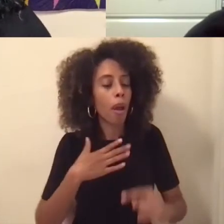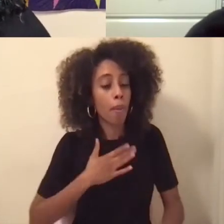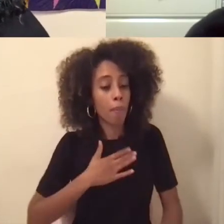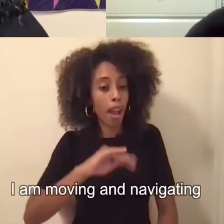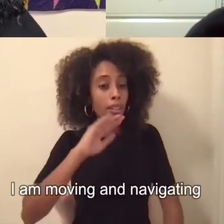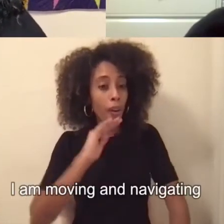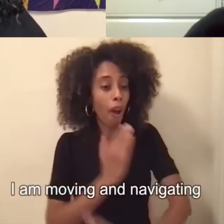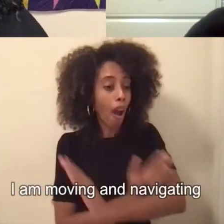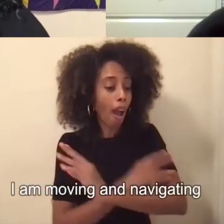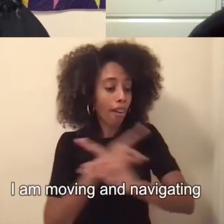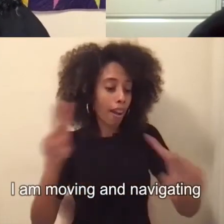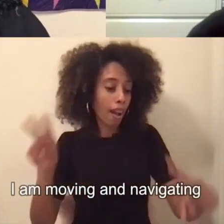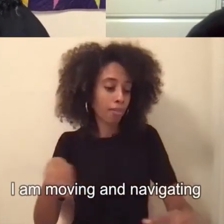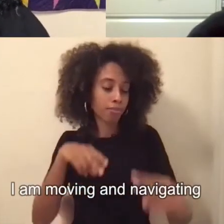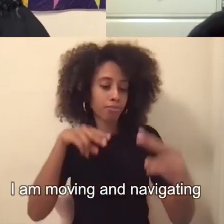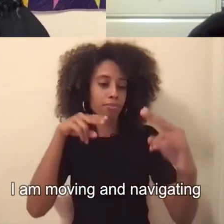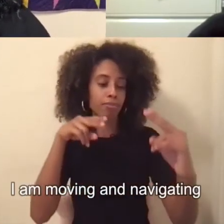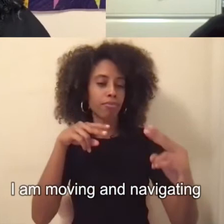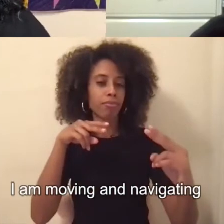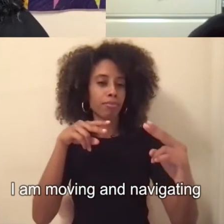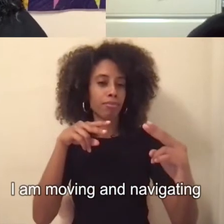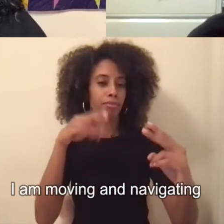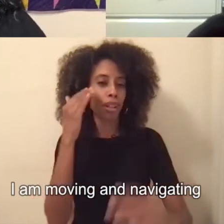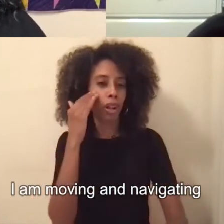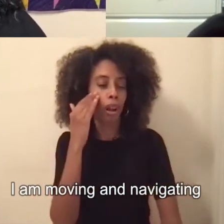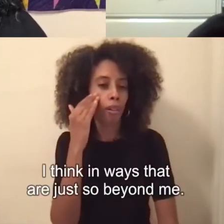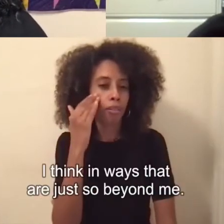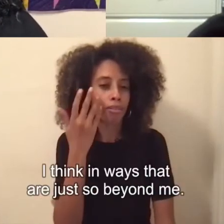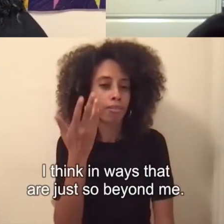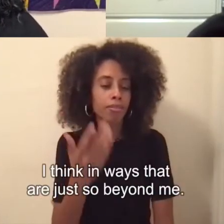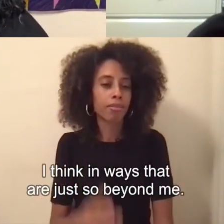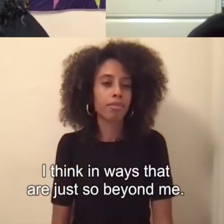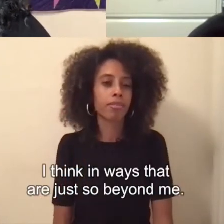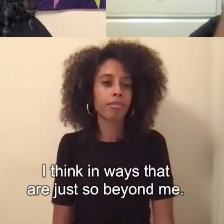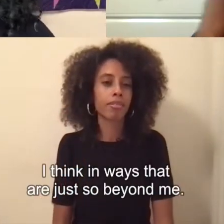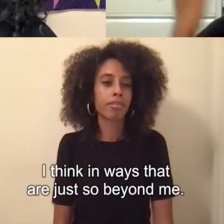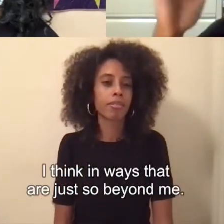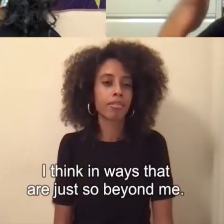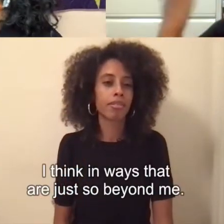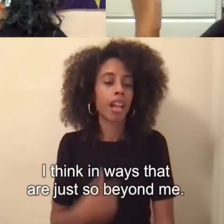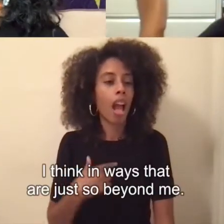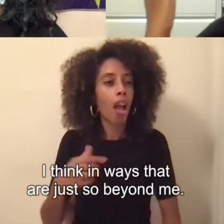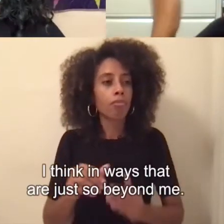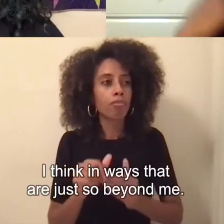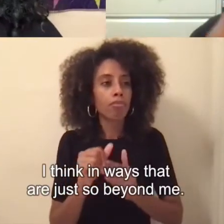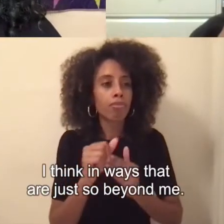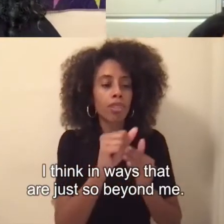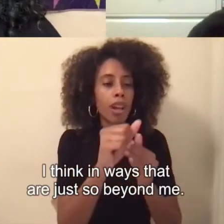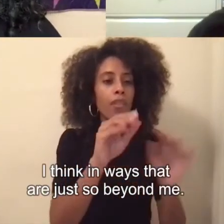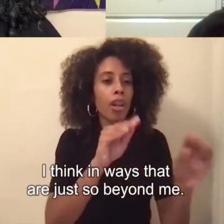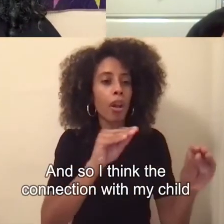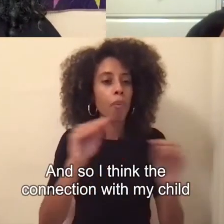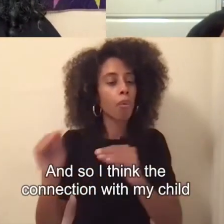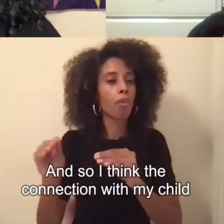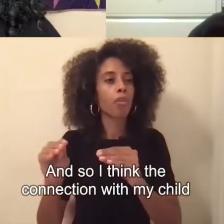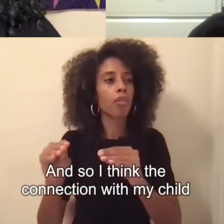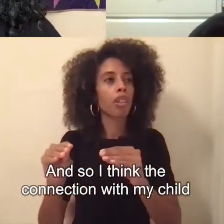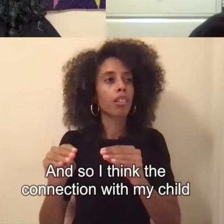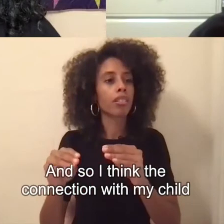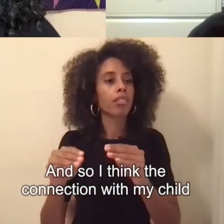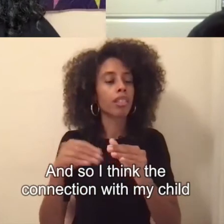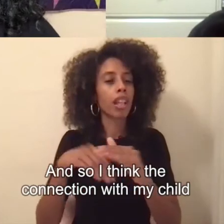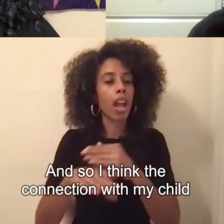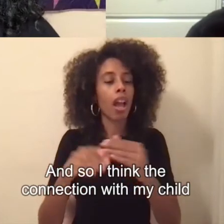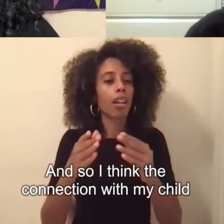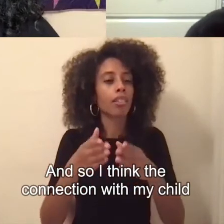You know, I am moving and navigating, I think, in ways that are just so beyond me. And so I think